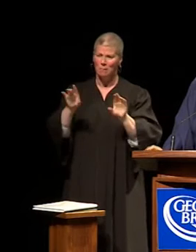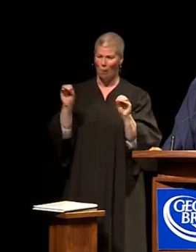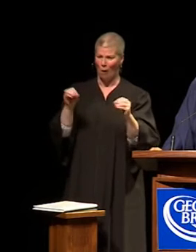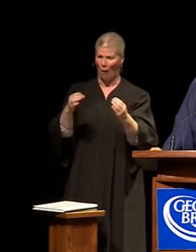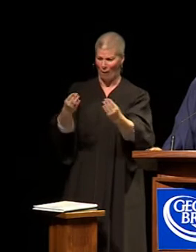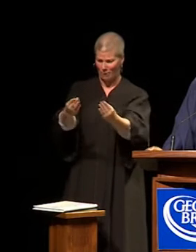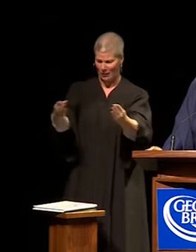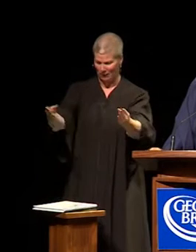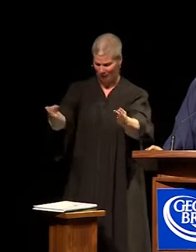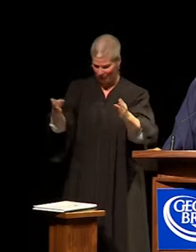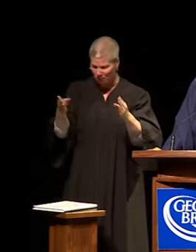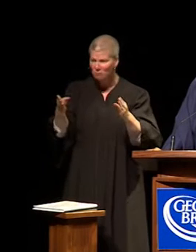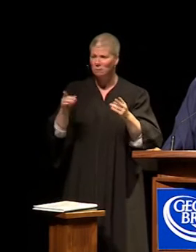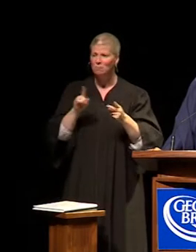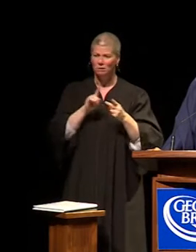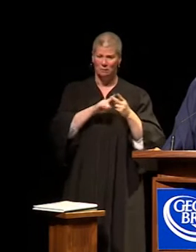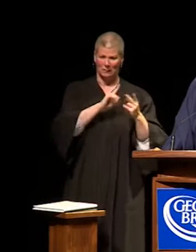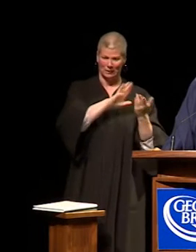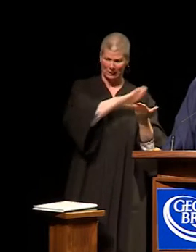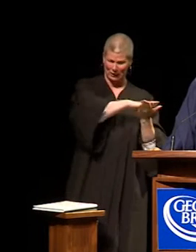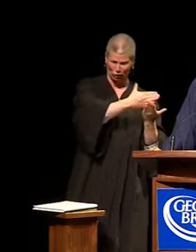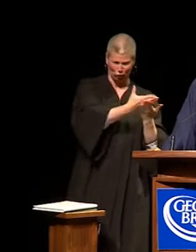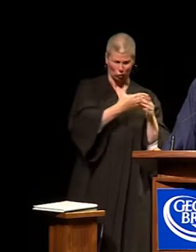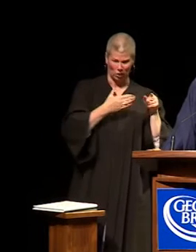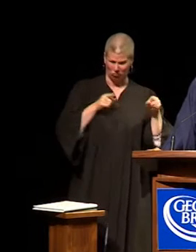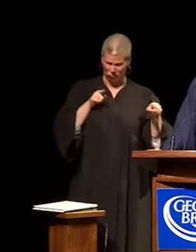and kitchen in the classroom.